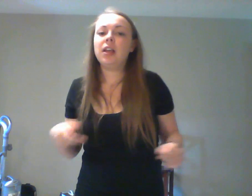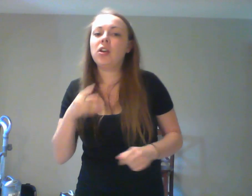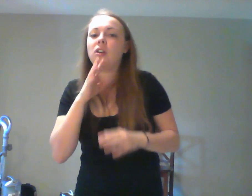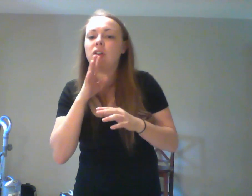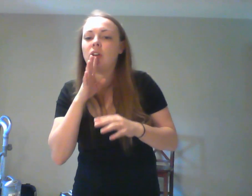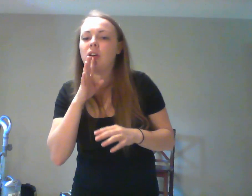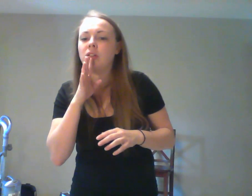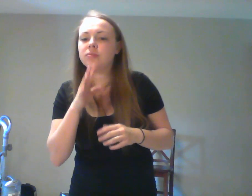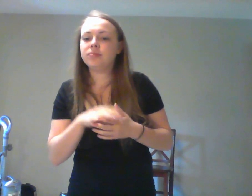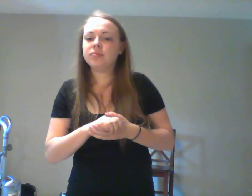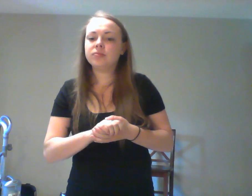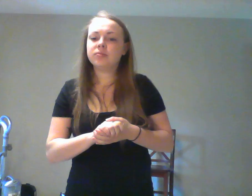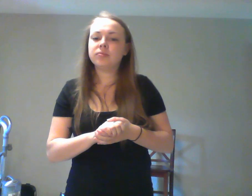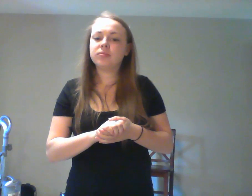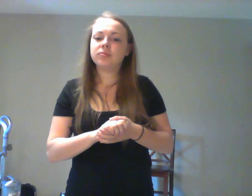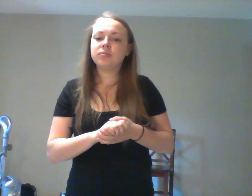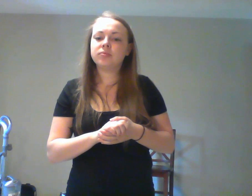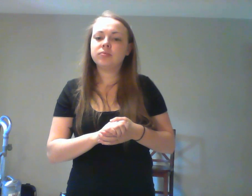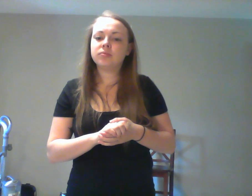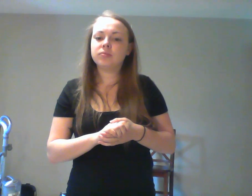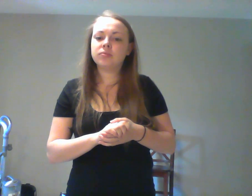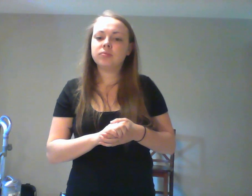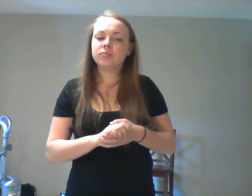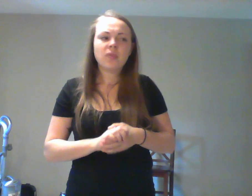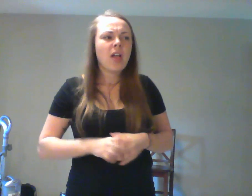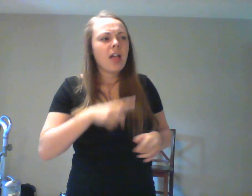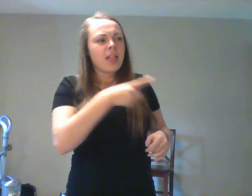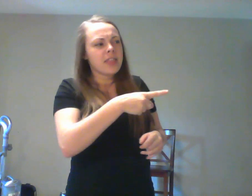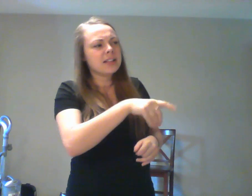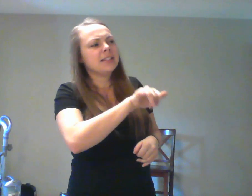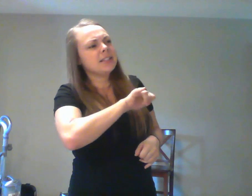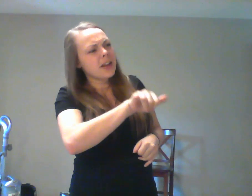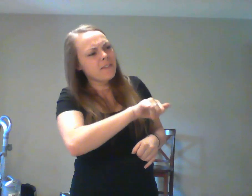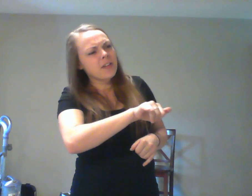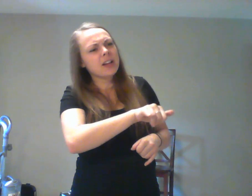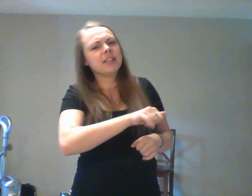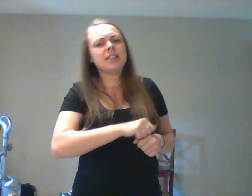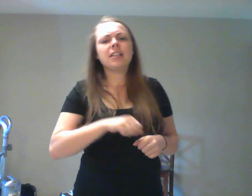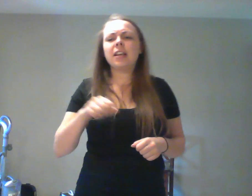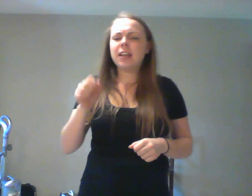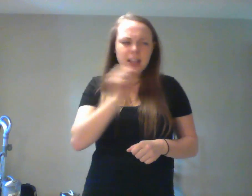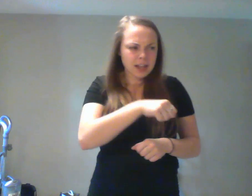toads lay their eggs in long streams. That's the difference. That's supposed to be a difference. And then